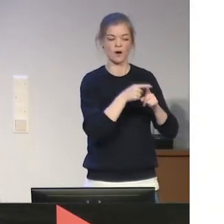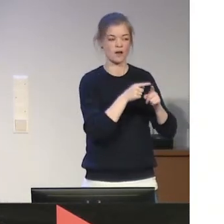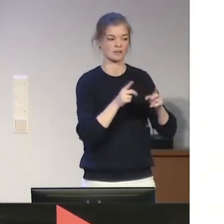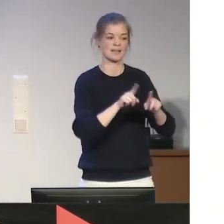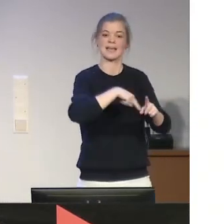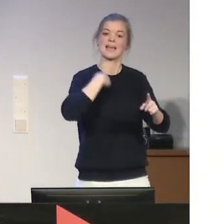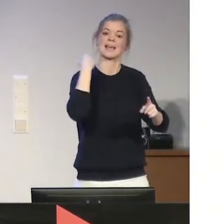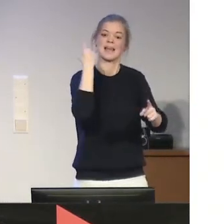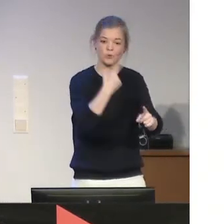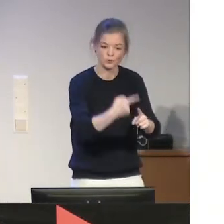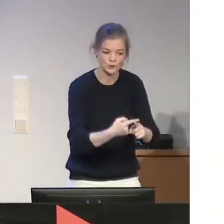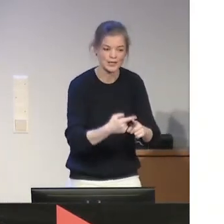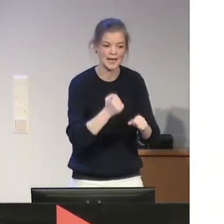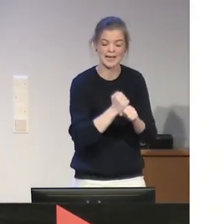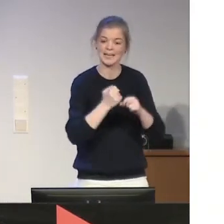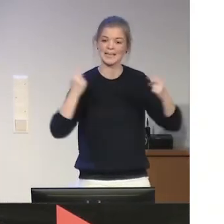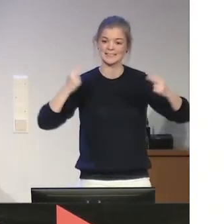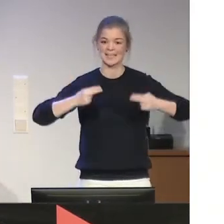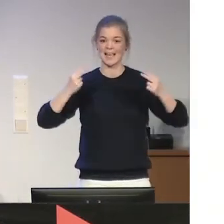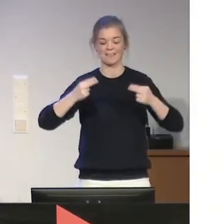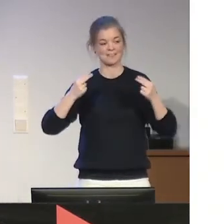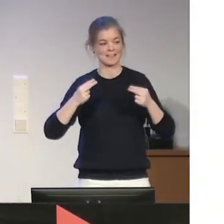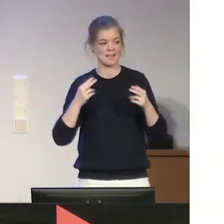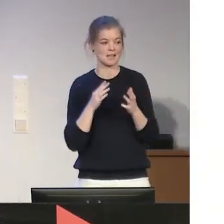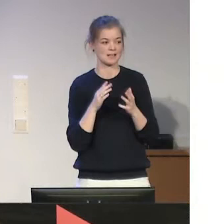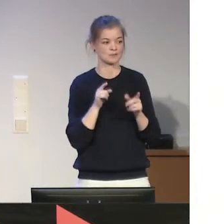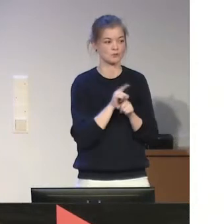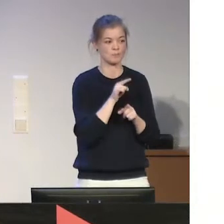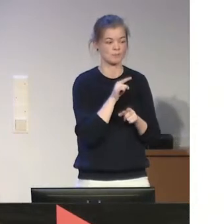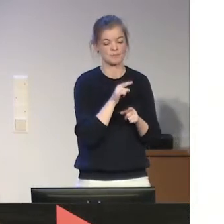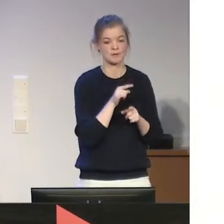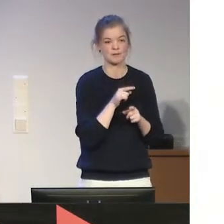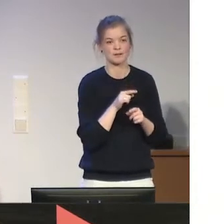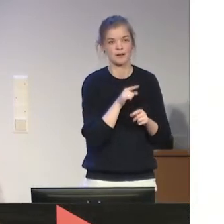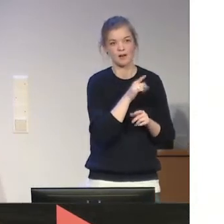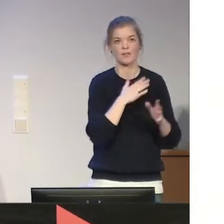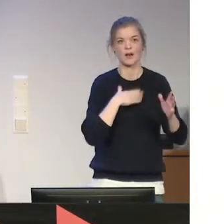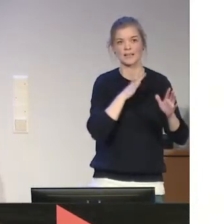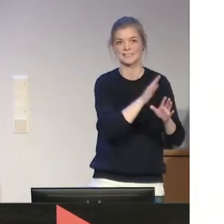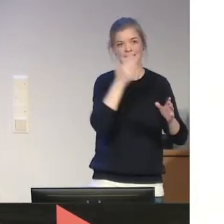because he was, you know, we were filming him at this housing facility, and